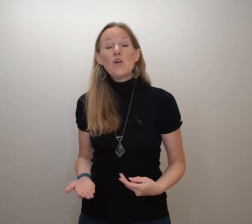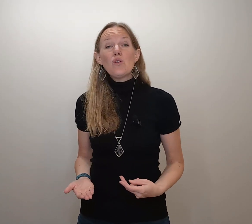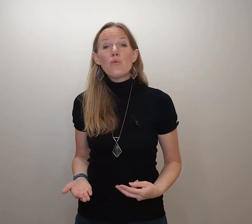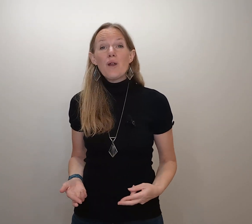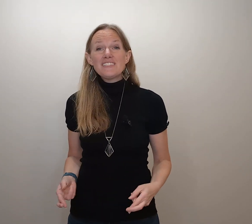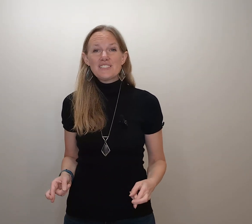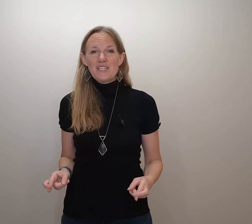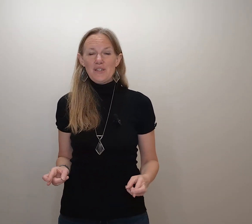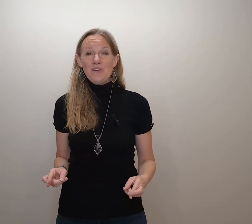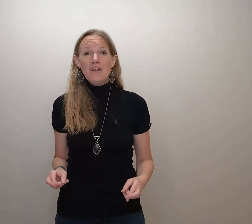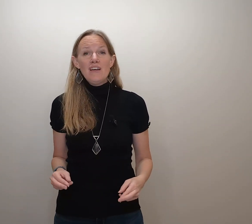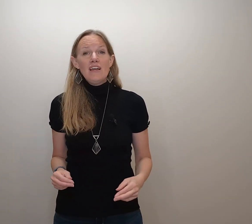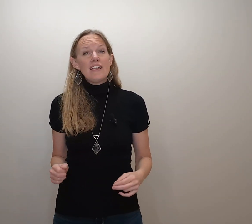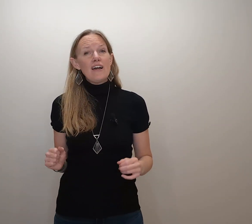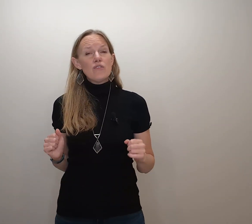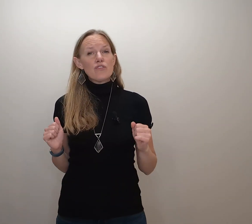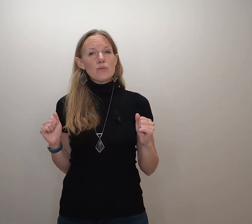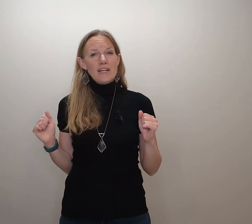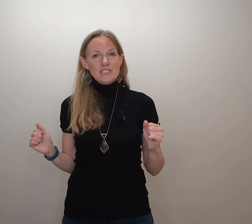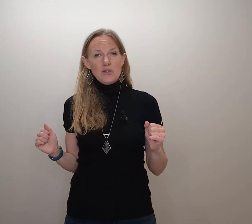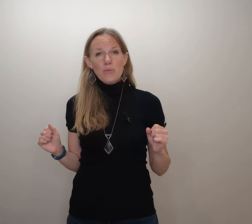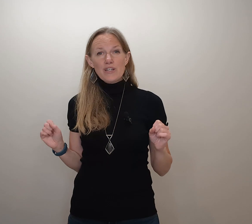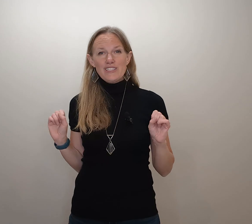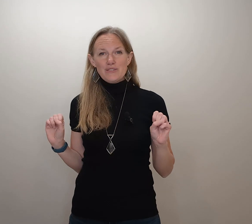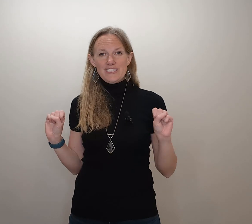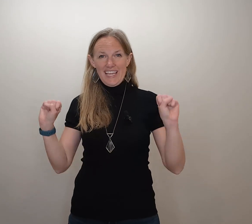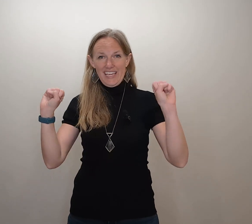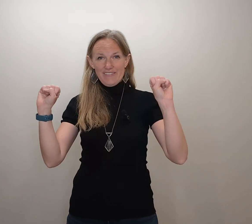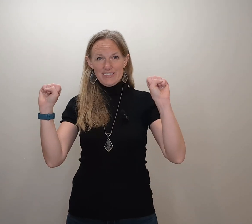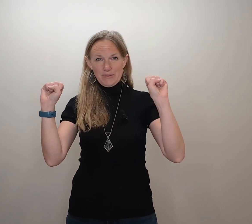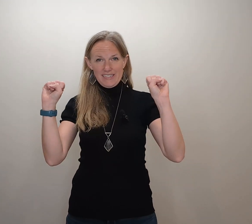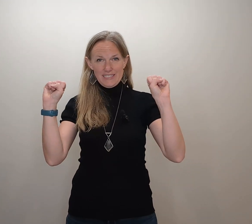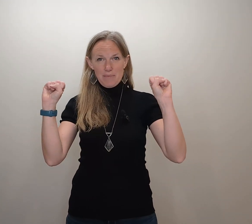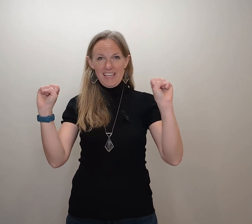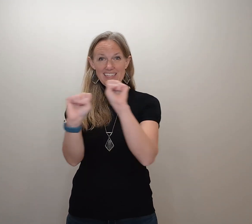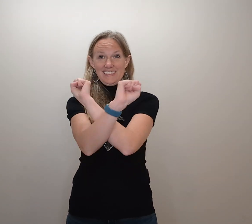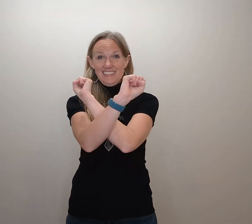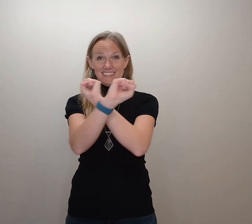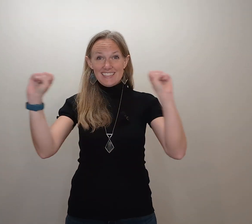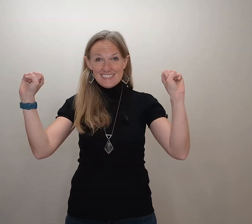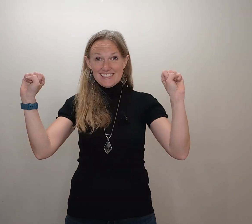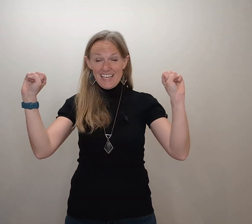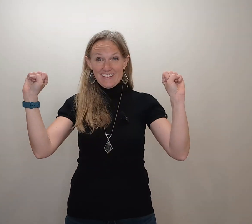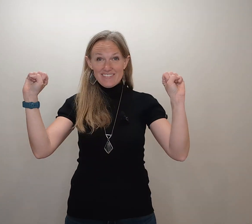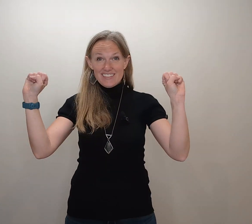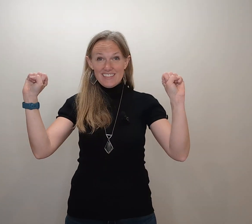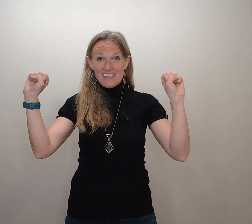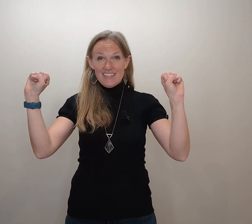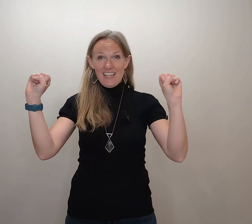could rescue? Now, for rescue, we're going to do save. So we're actually going to make S's, save. Okay,